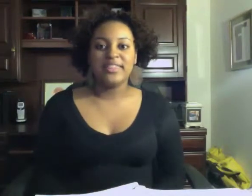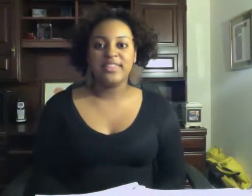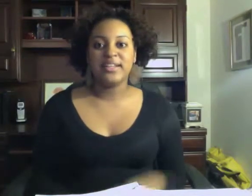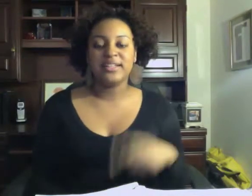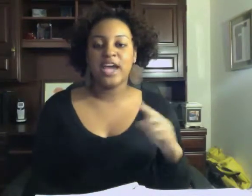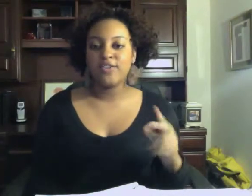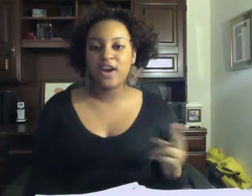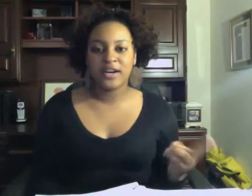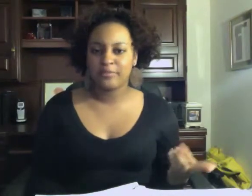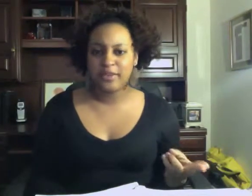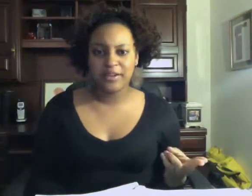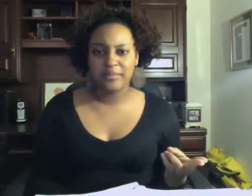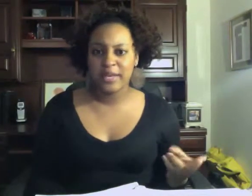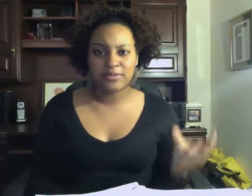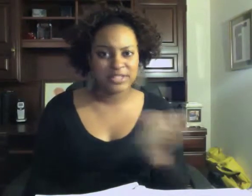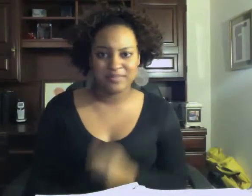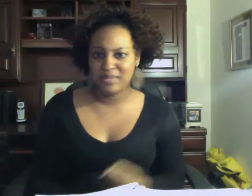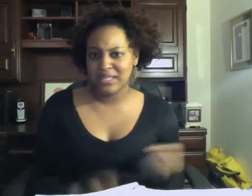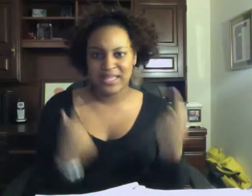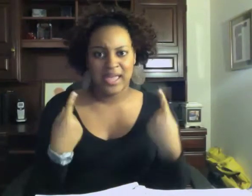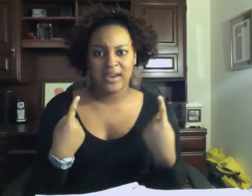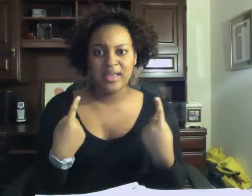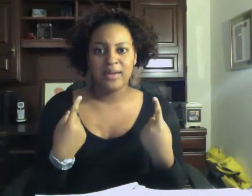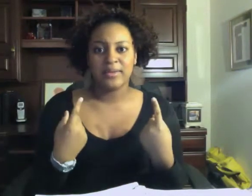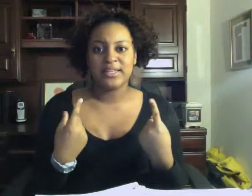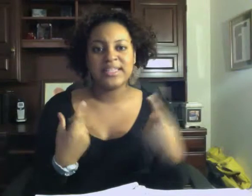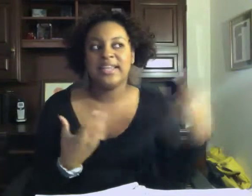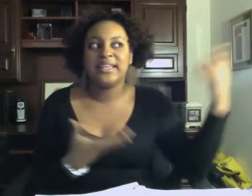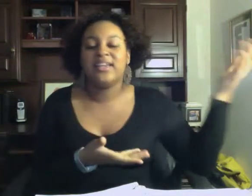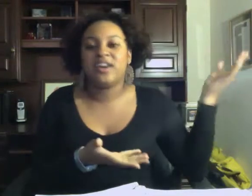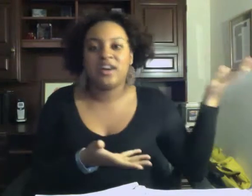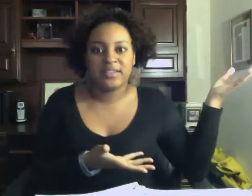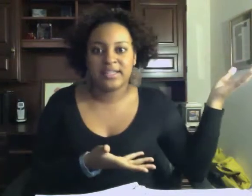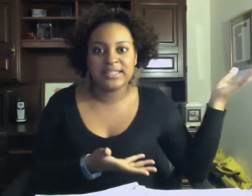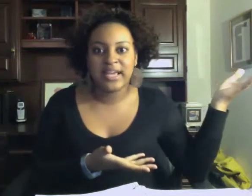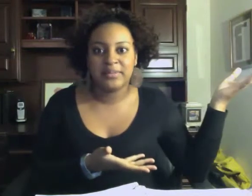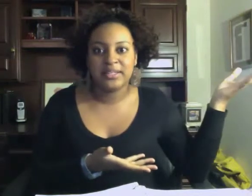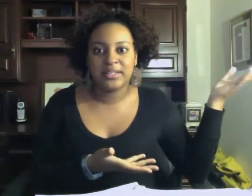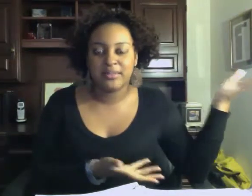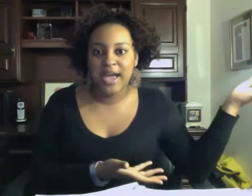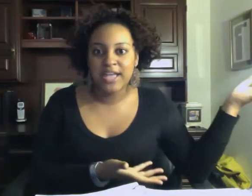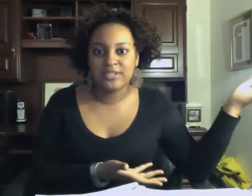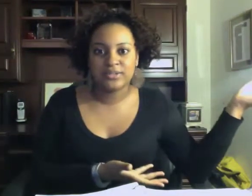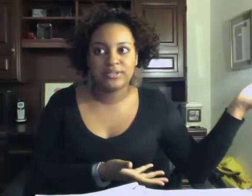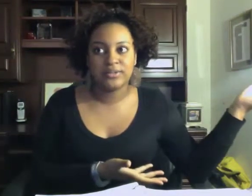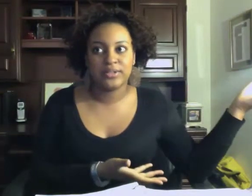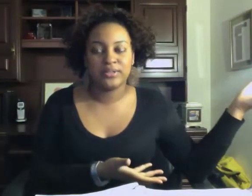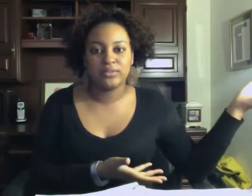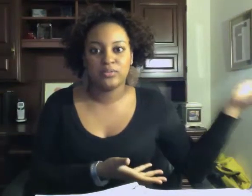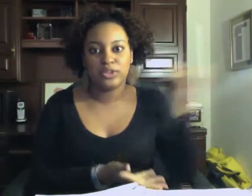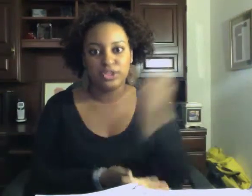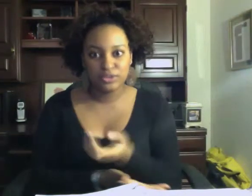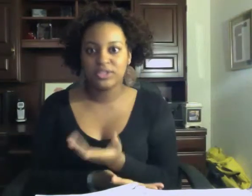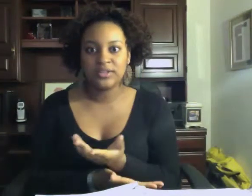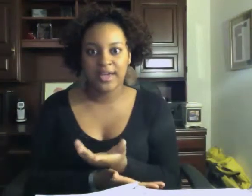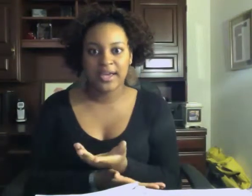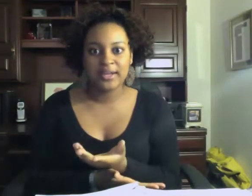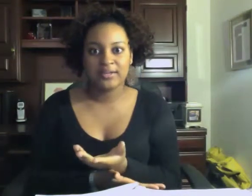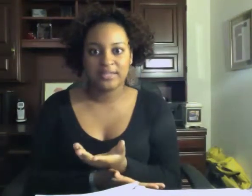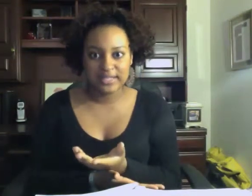the deaf or hard of hearing people just miss that because they didn't get all the excitement that pastor was doing when you should have had the